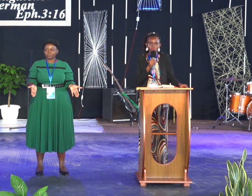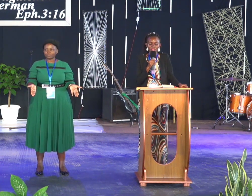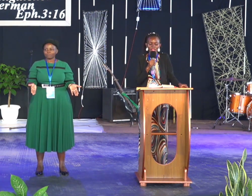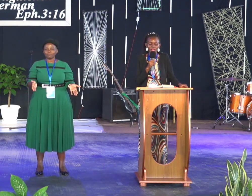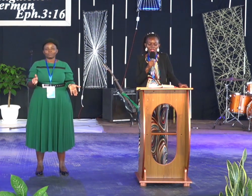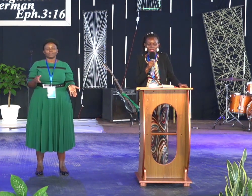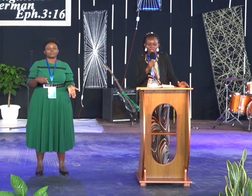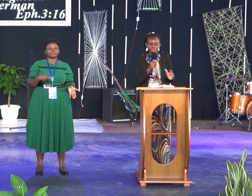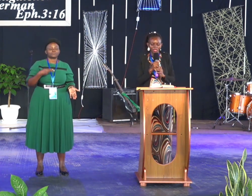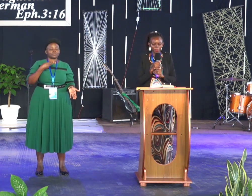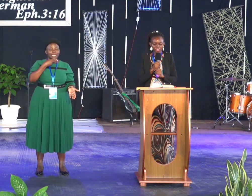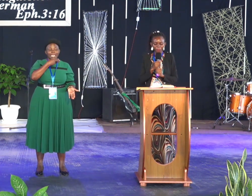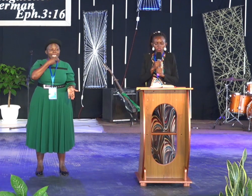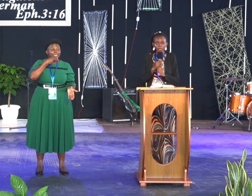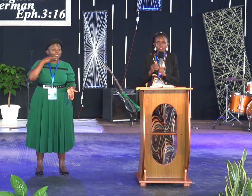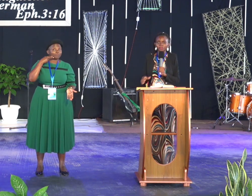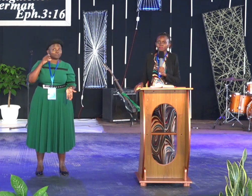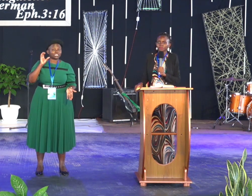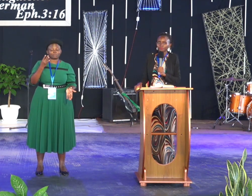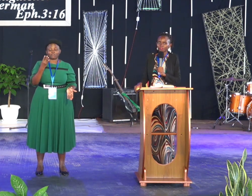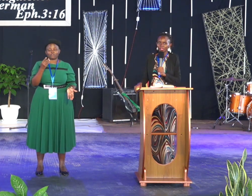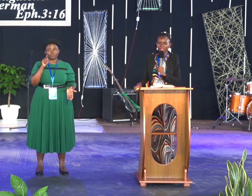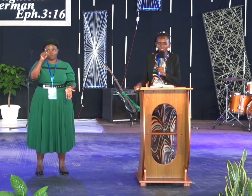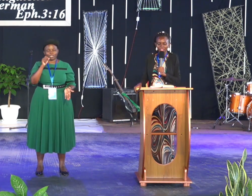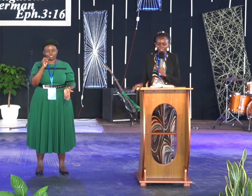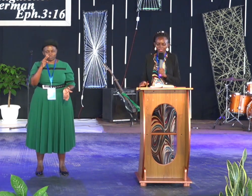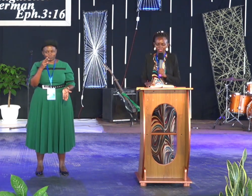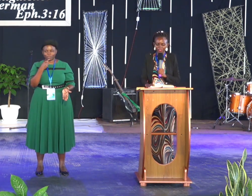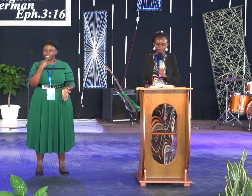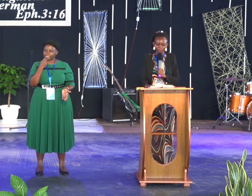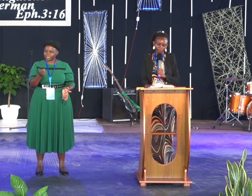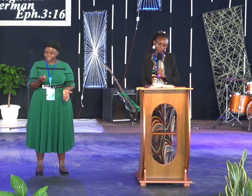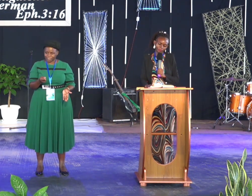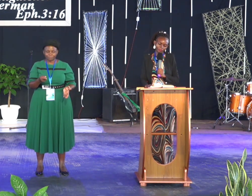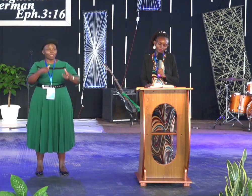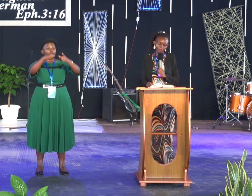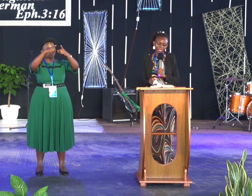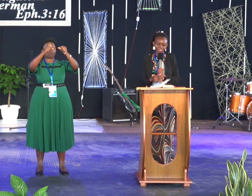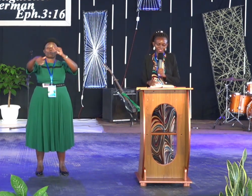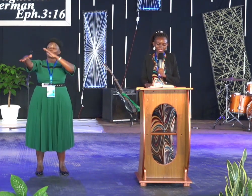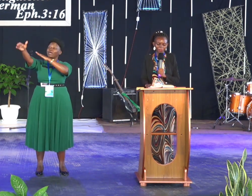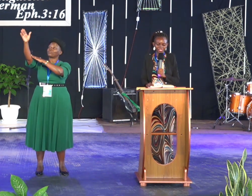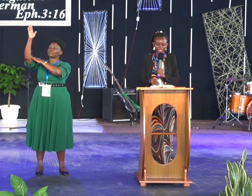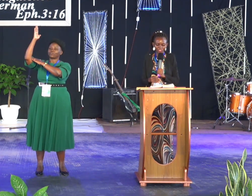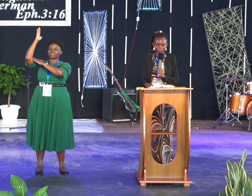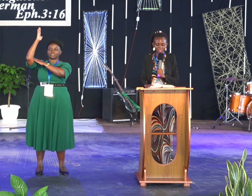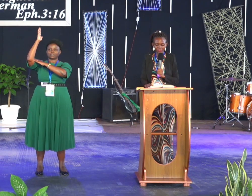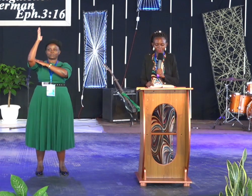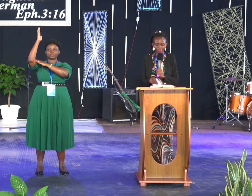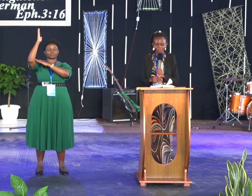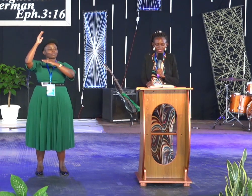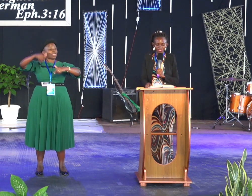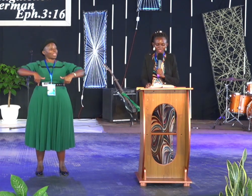Hebrews 4:12. Agamba what? He says the word of God. Tekigambo kya Katonda